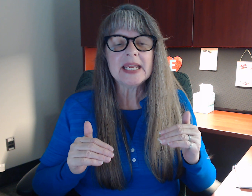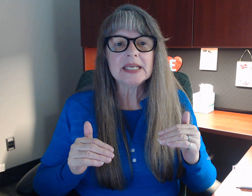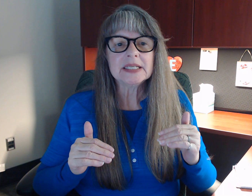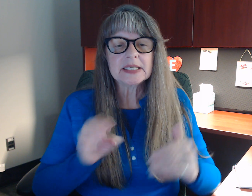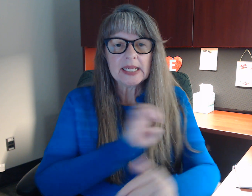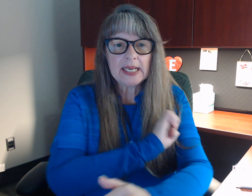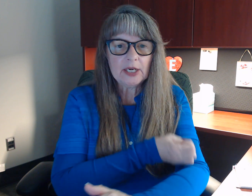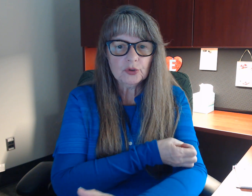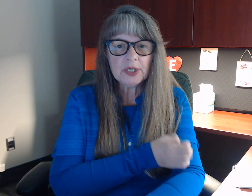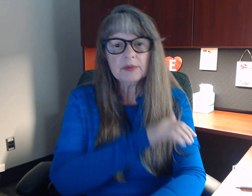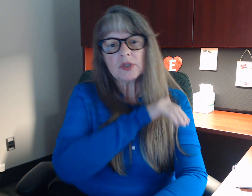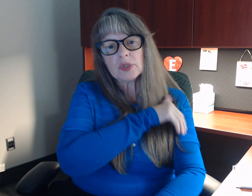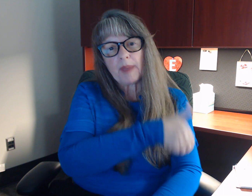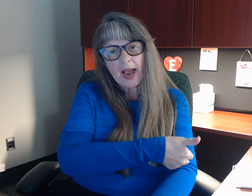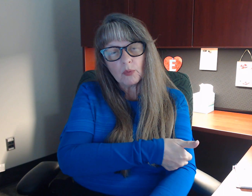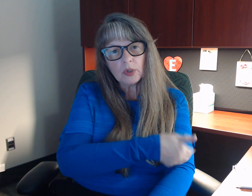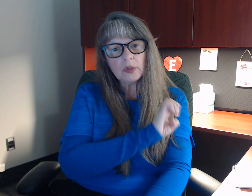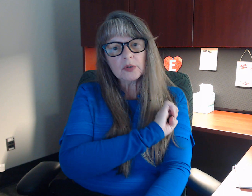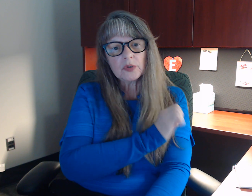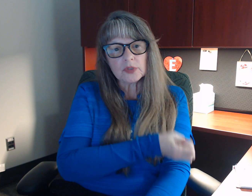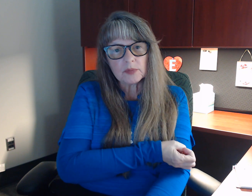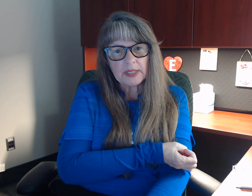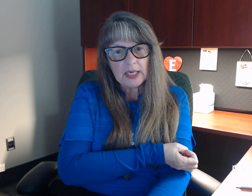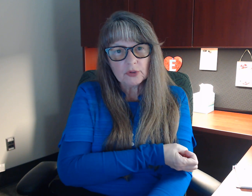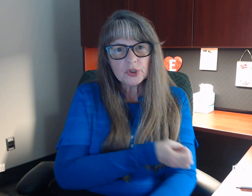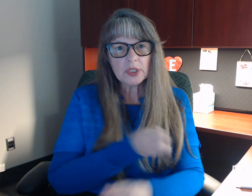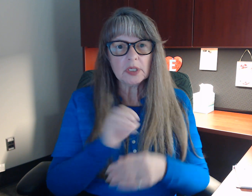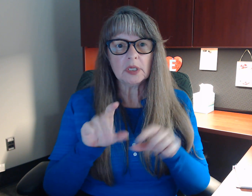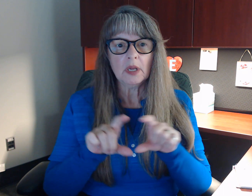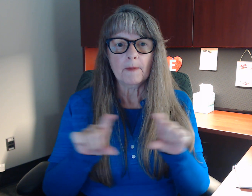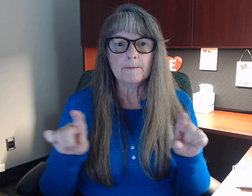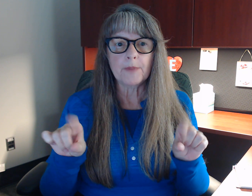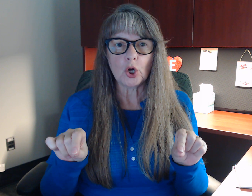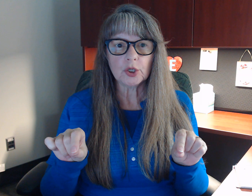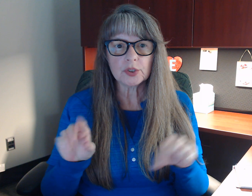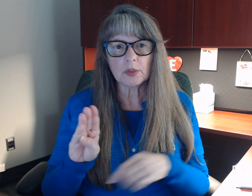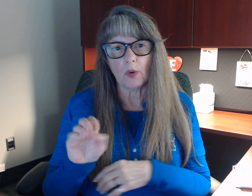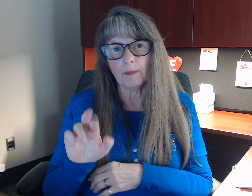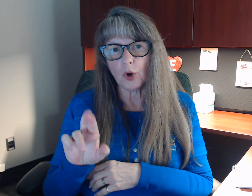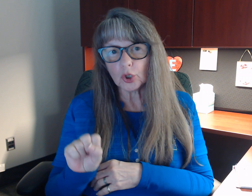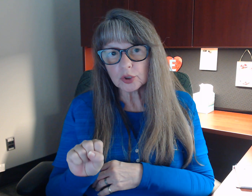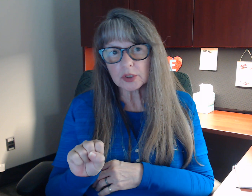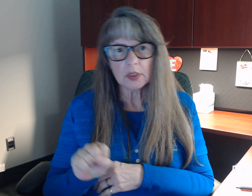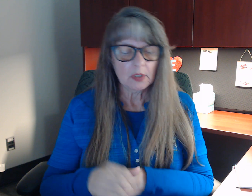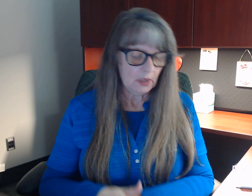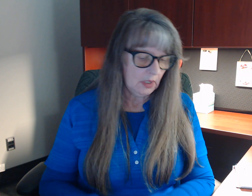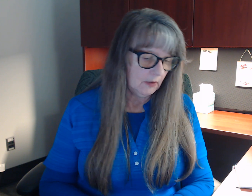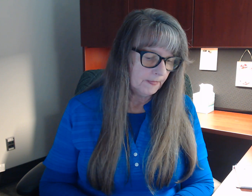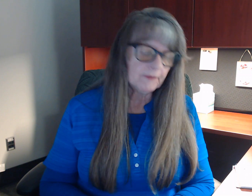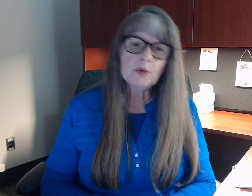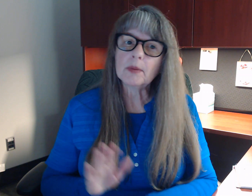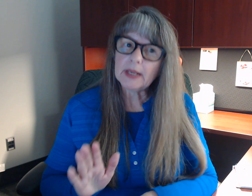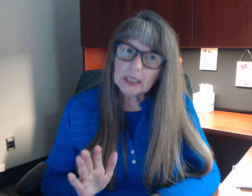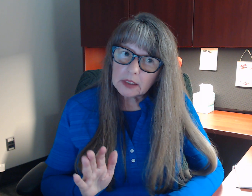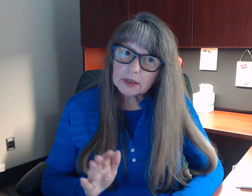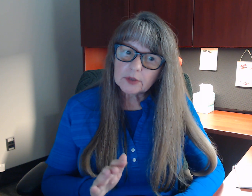is energy. This is power, so this will be energy bars or bars. If you want to make it clear,